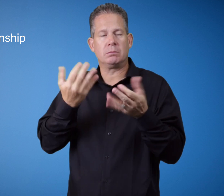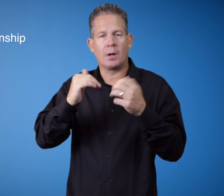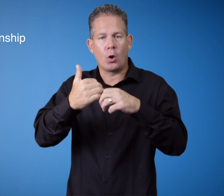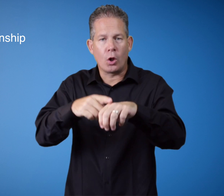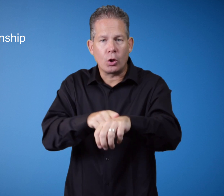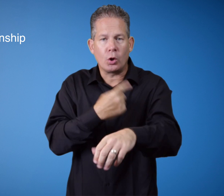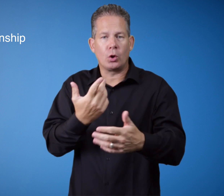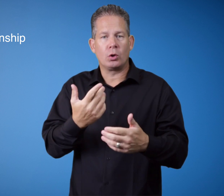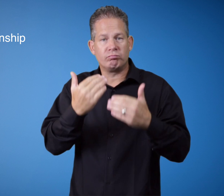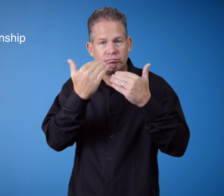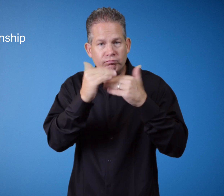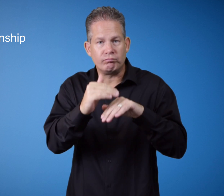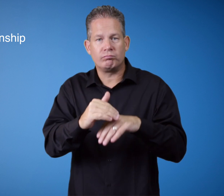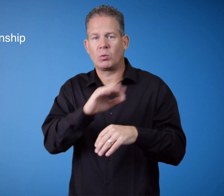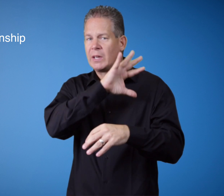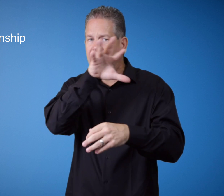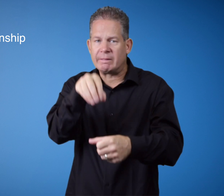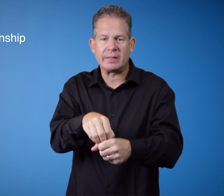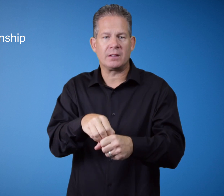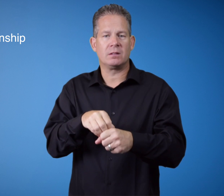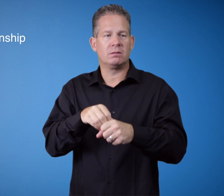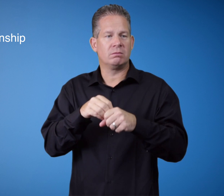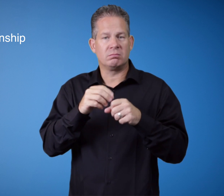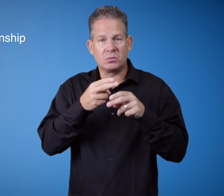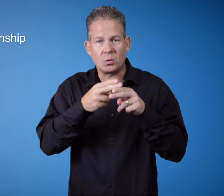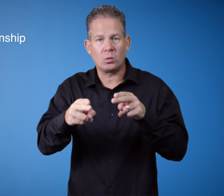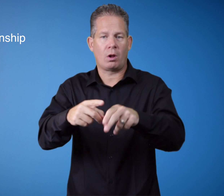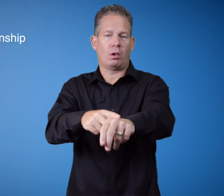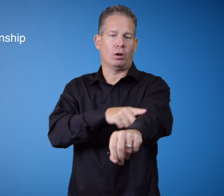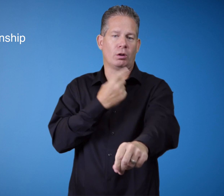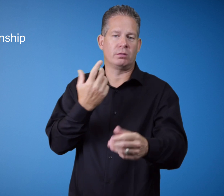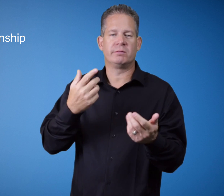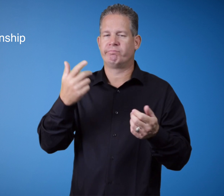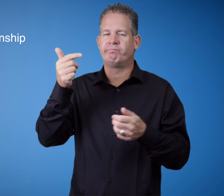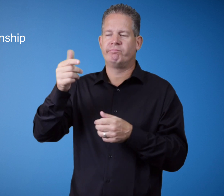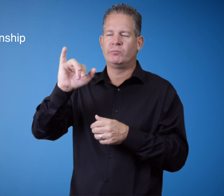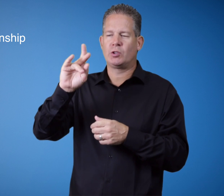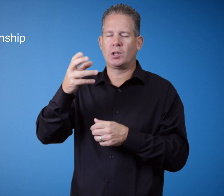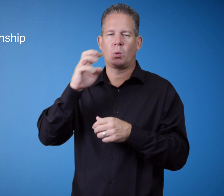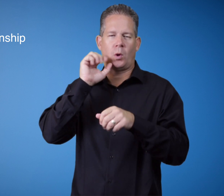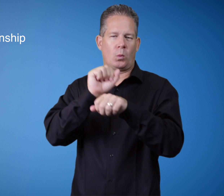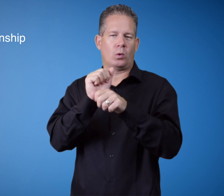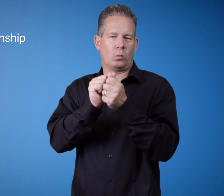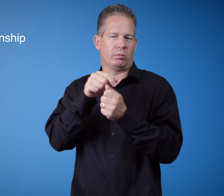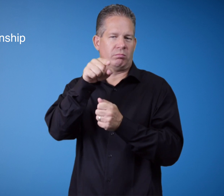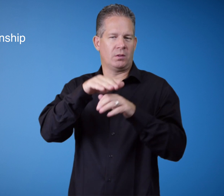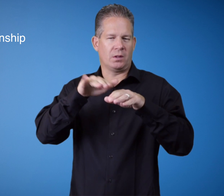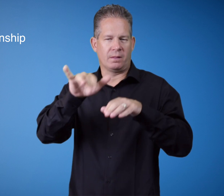A judge will decide how long a guardianship is to last and whether or not there are any limitations to the guardianship. The judge will work with